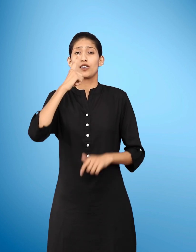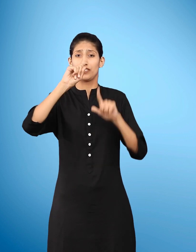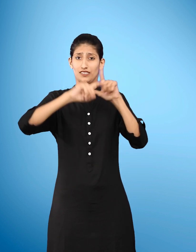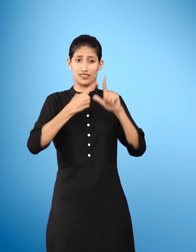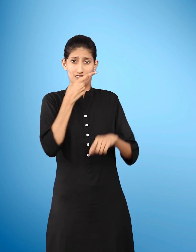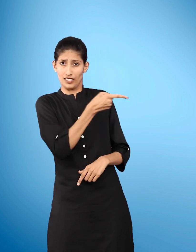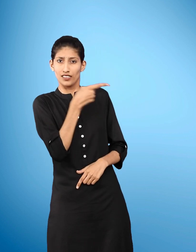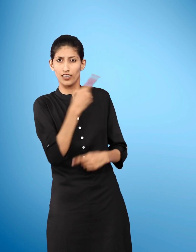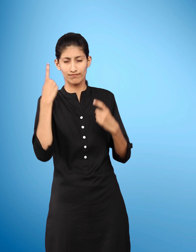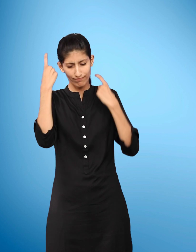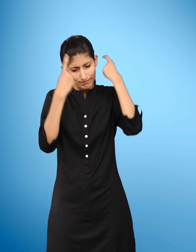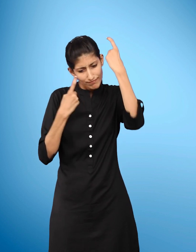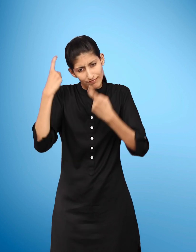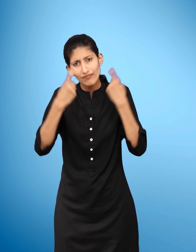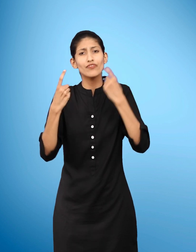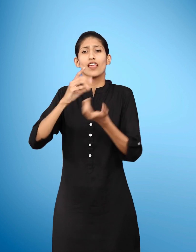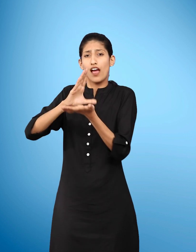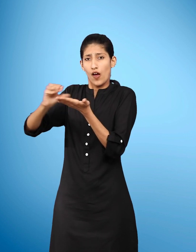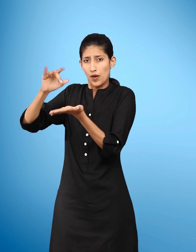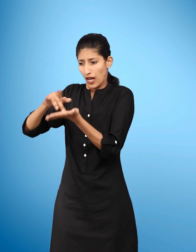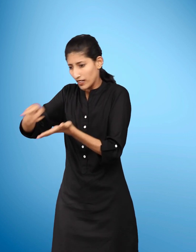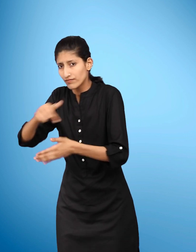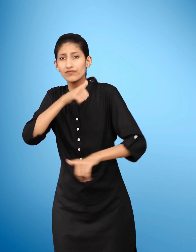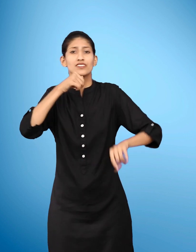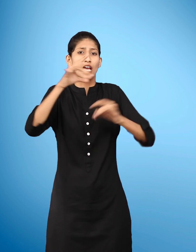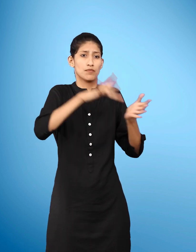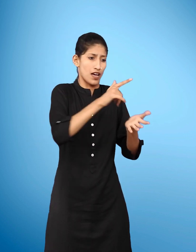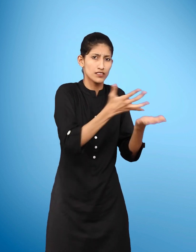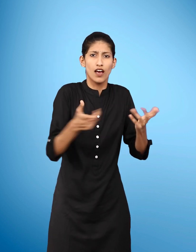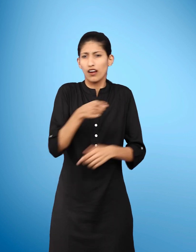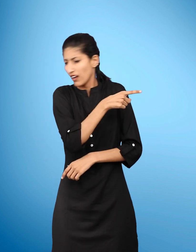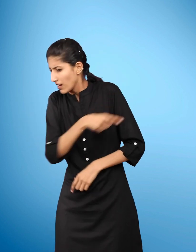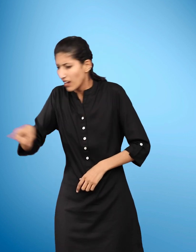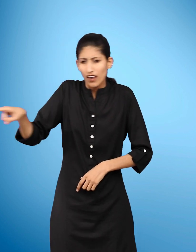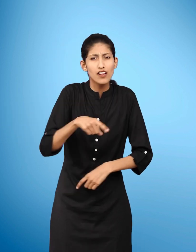Why were they always on the move? She wondered.